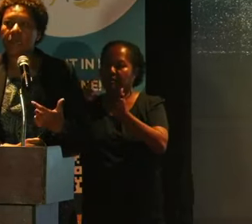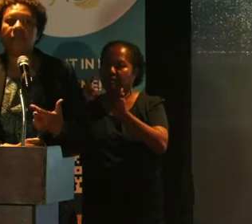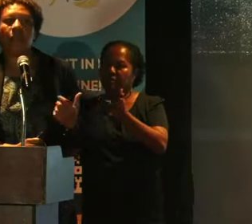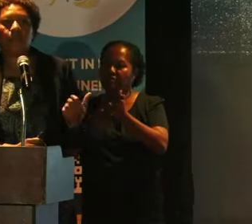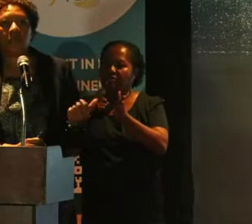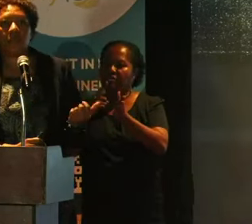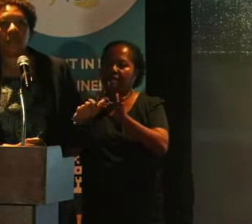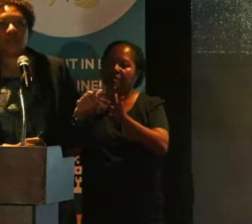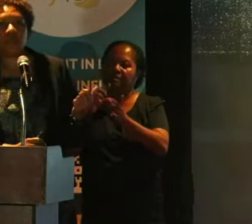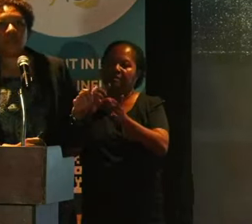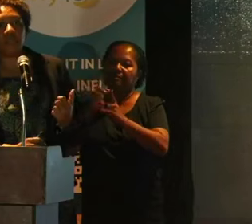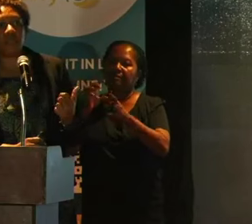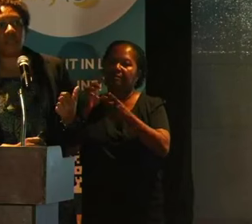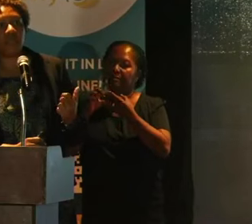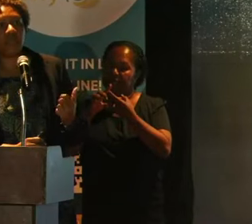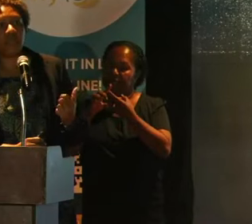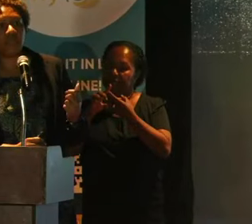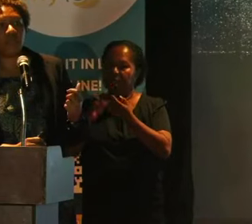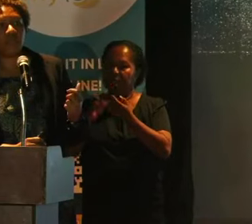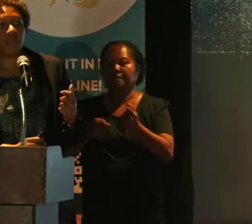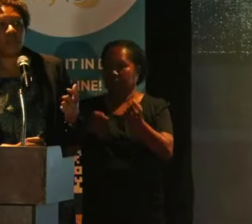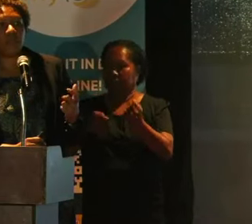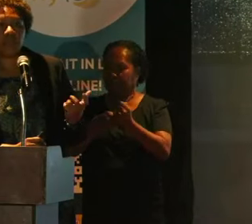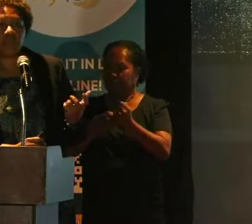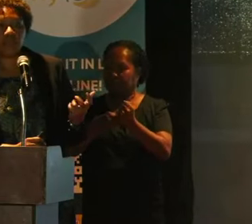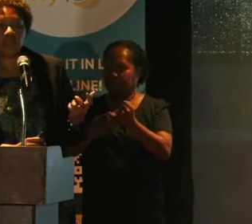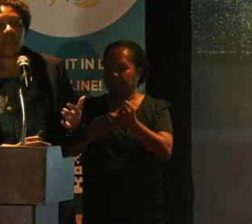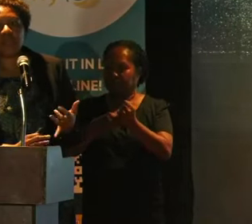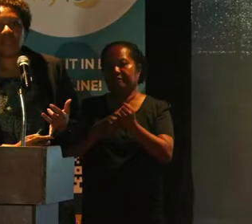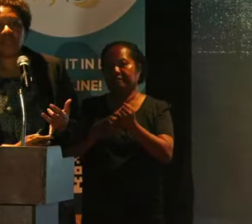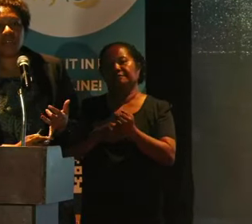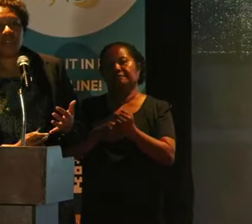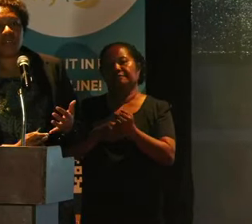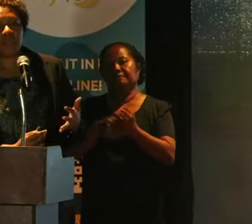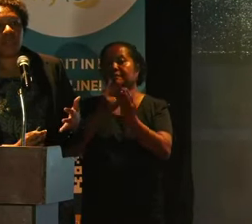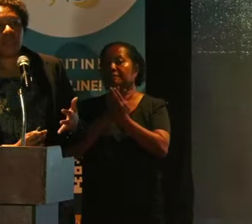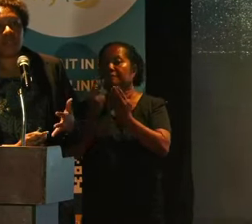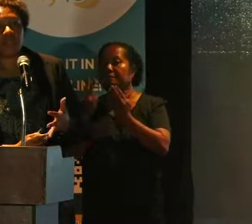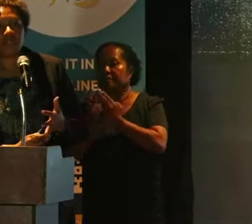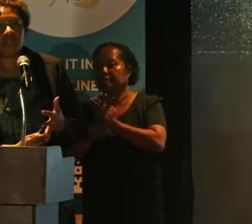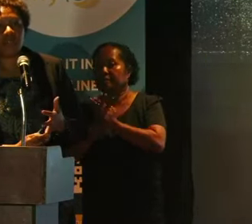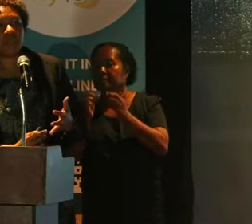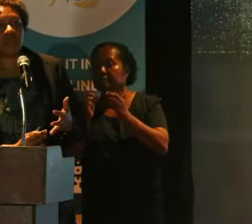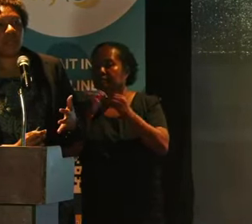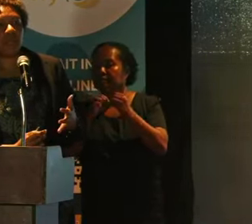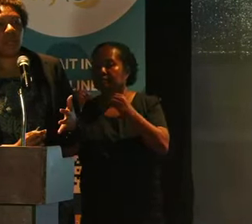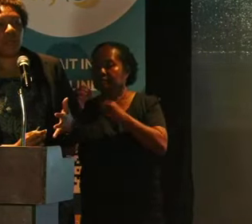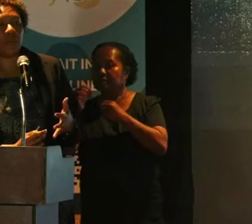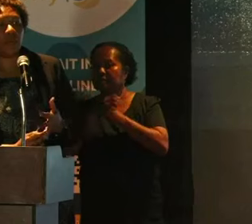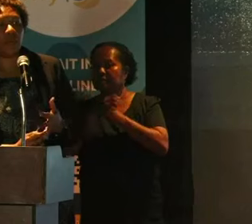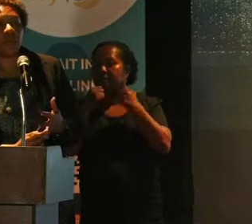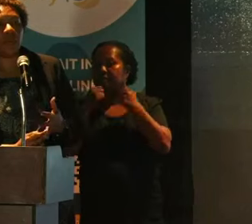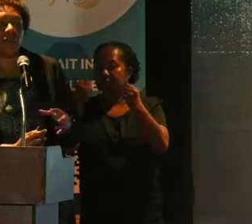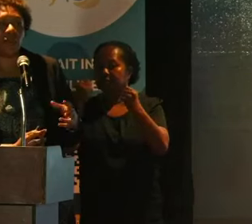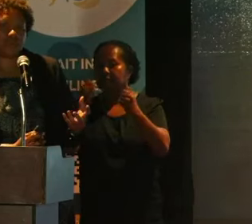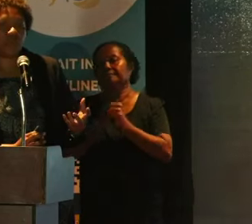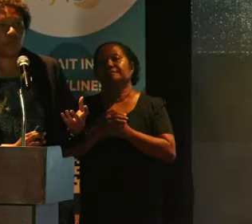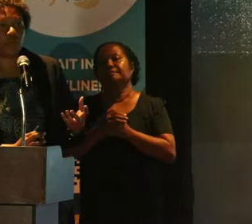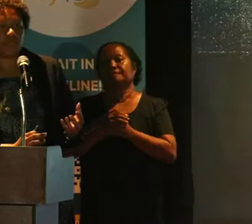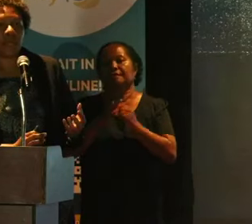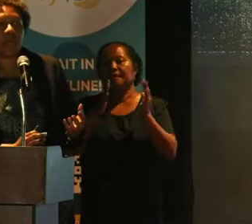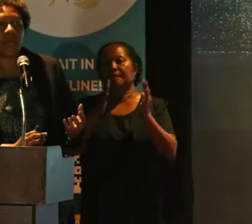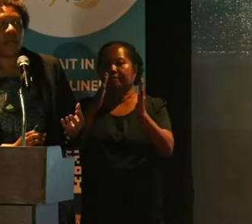health. We also have our support units, administration, enforcement, and our urban safety or